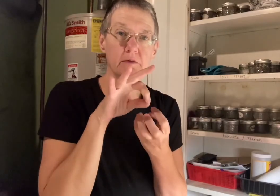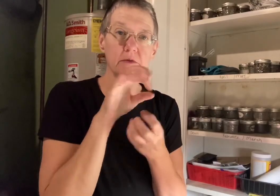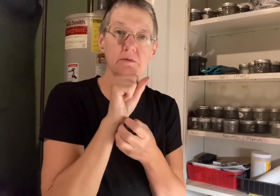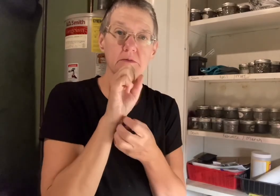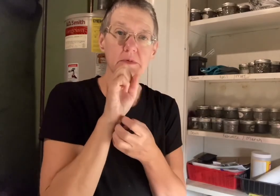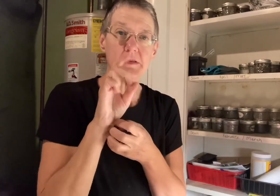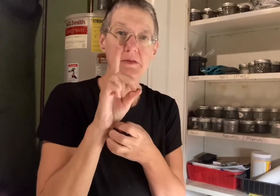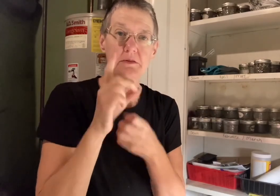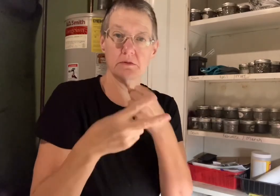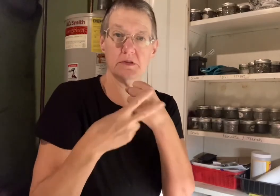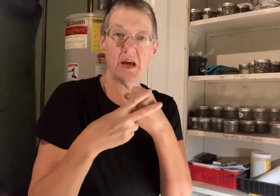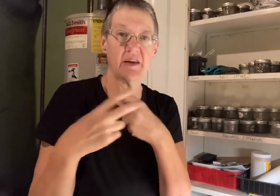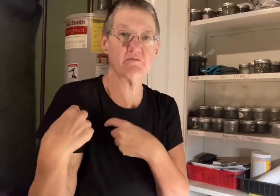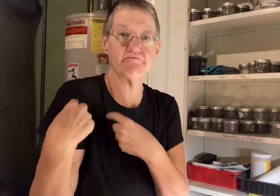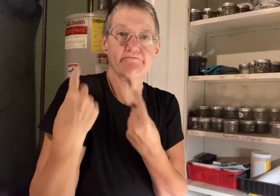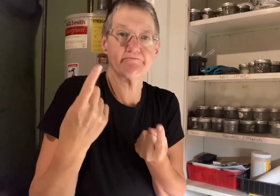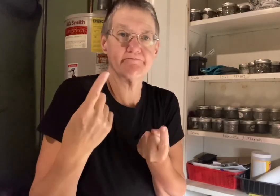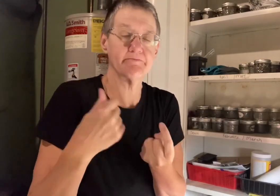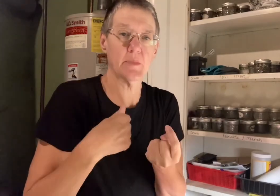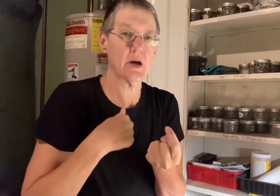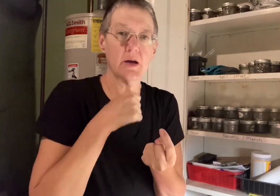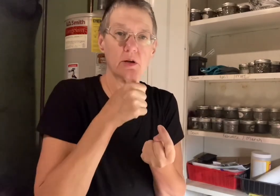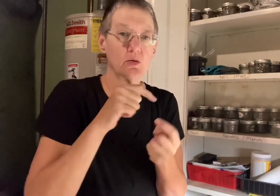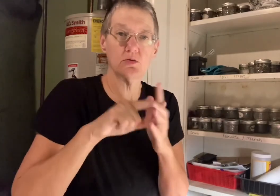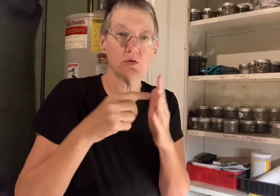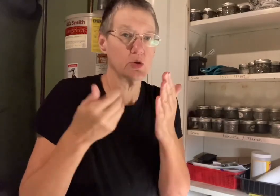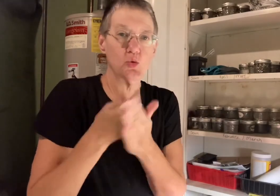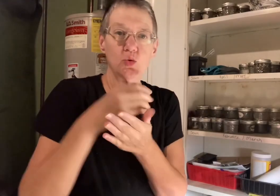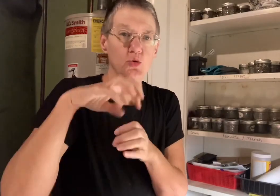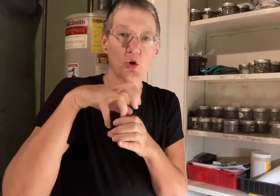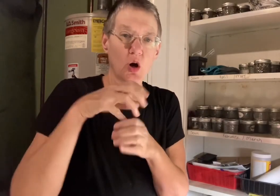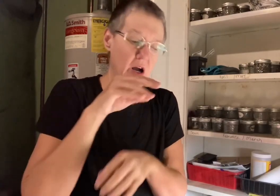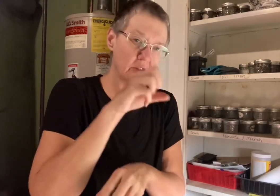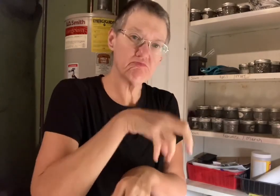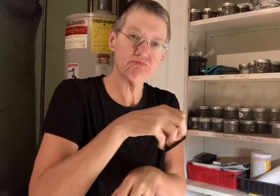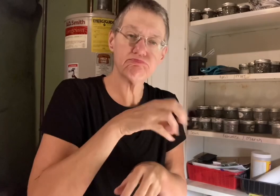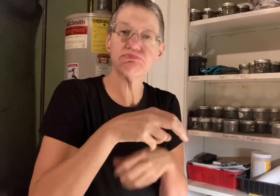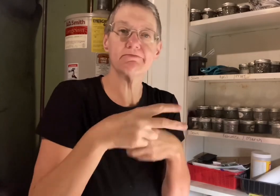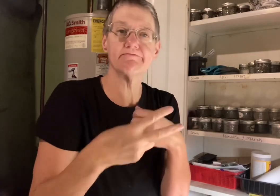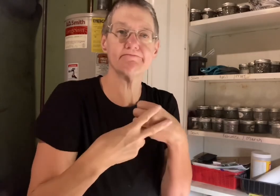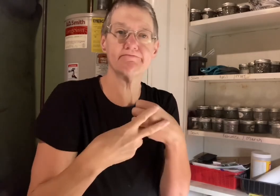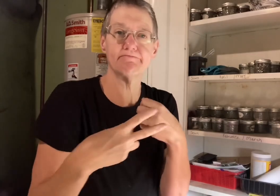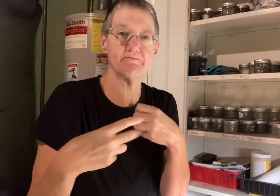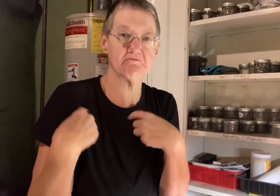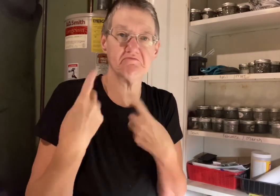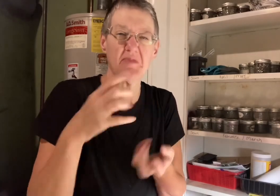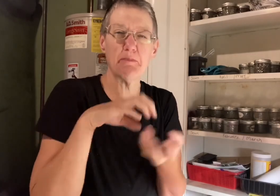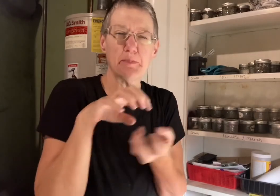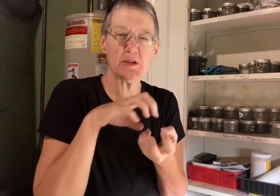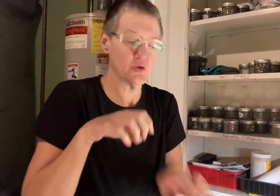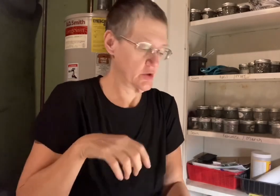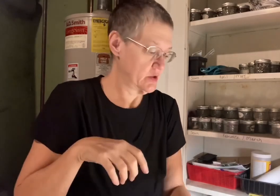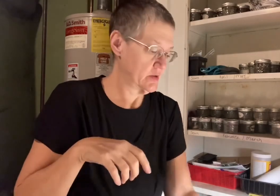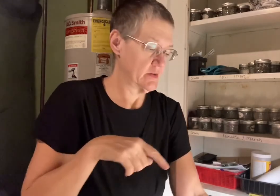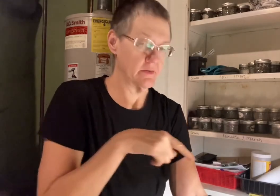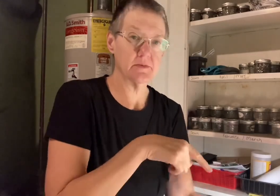Now, the red oak leaf is a mixture of seeds I've saved through the years.